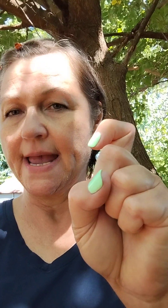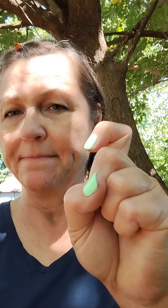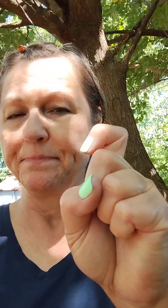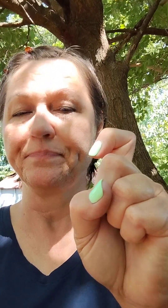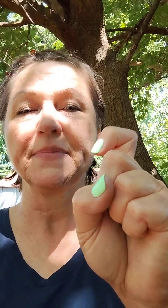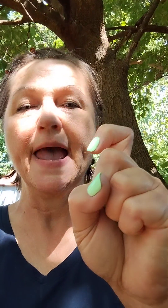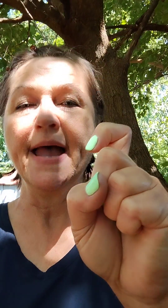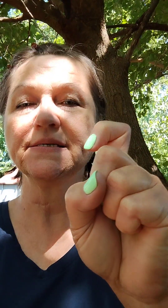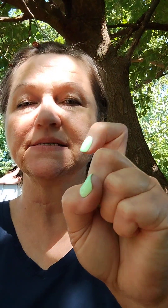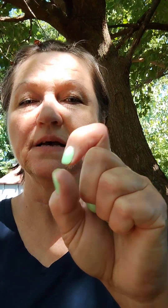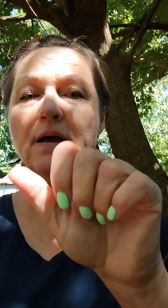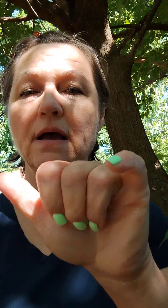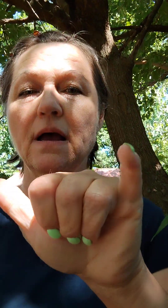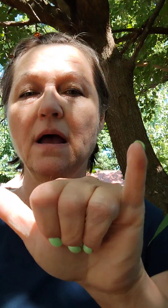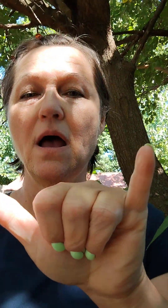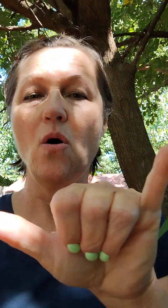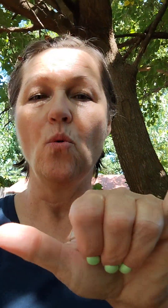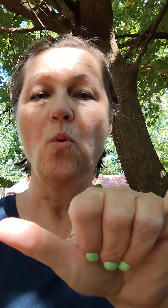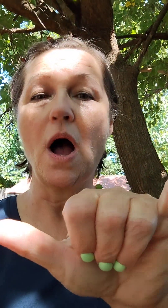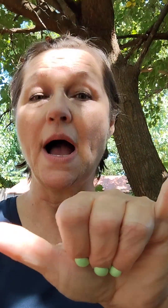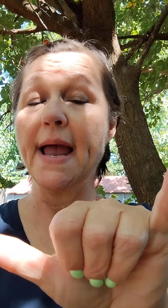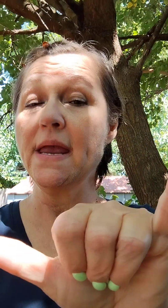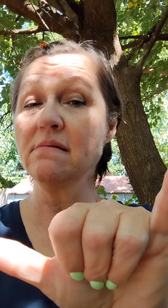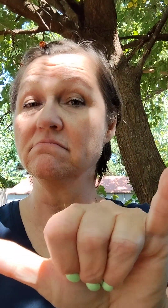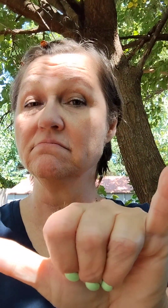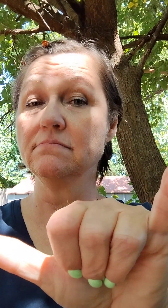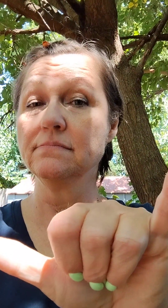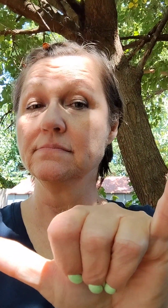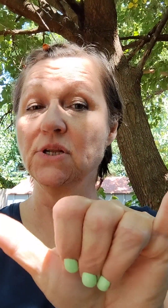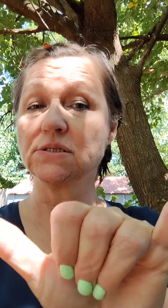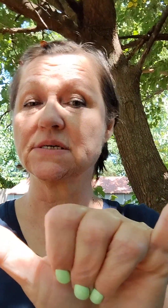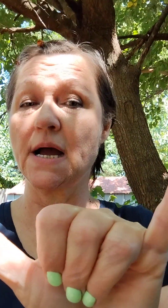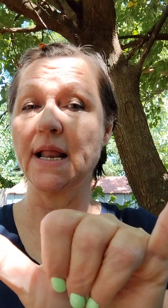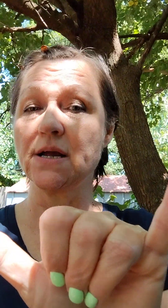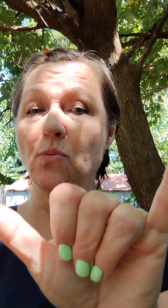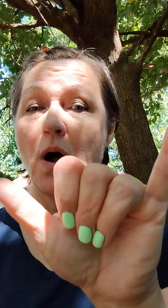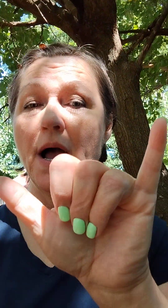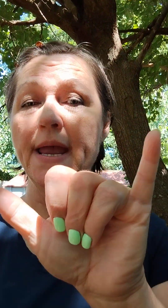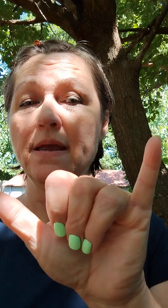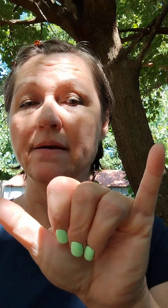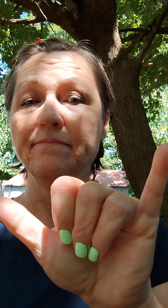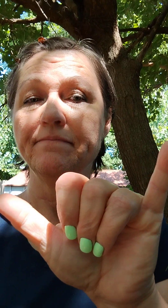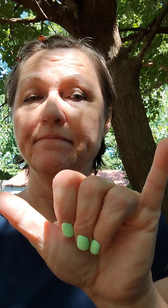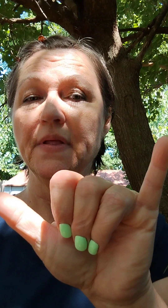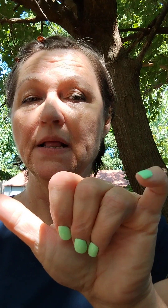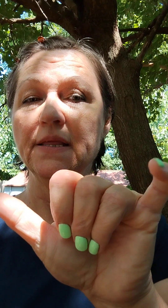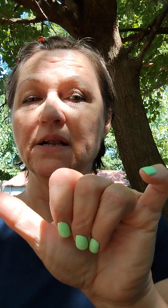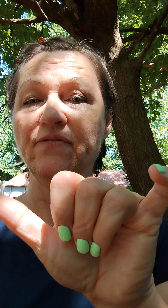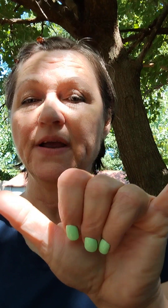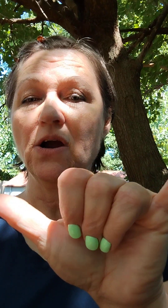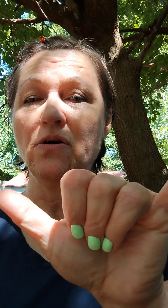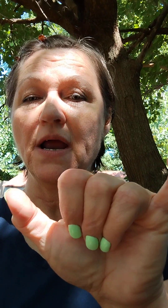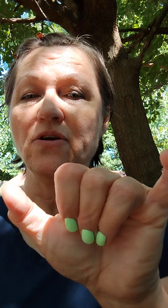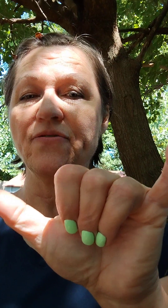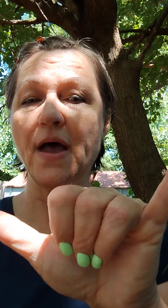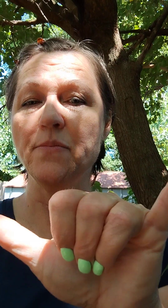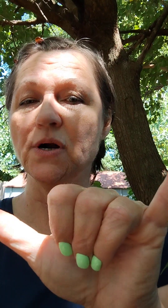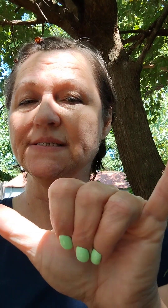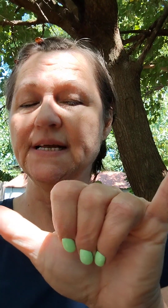same. X. Y. Looks kind of like a Y. Little finger and your thumb are